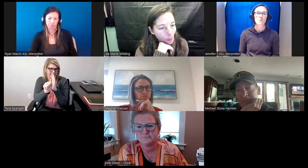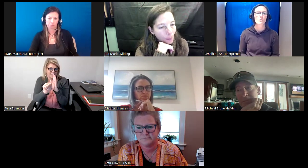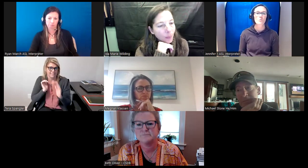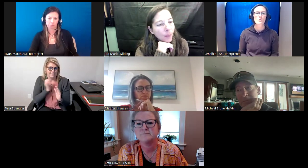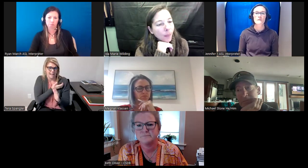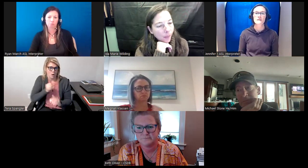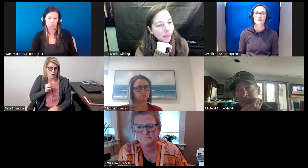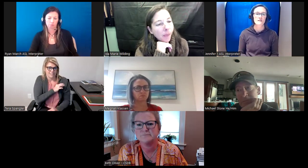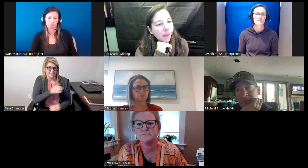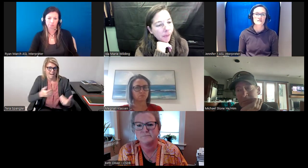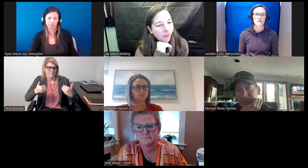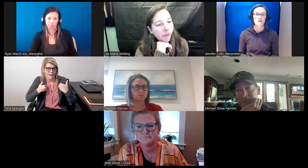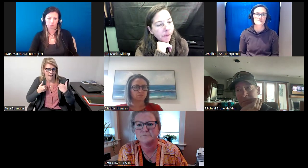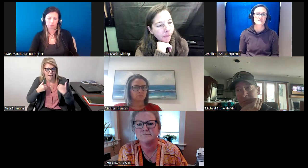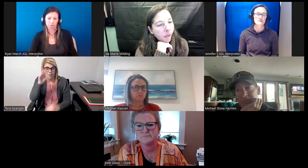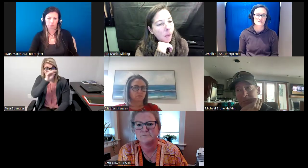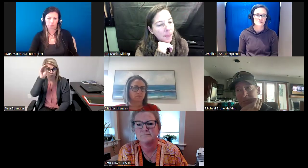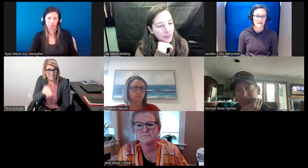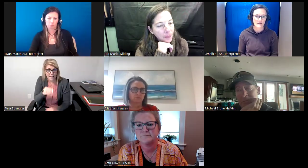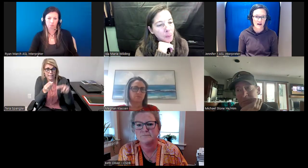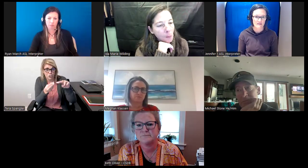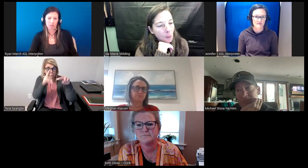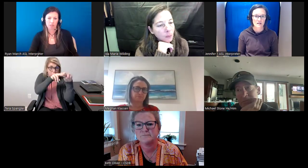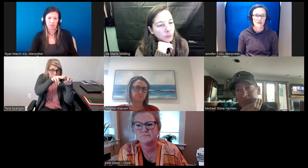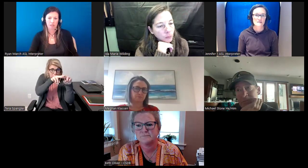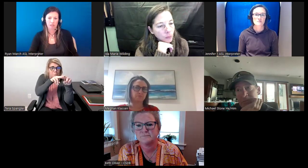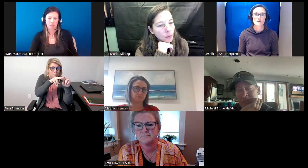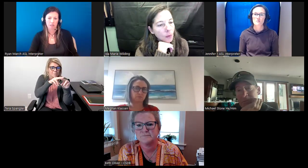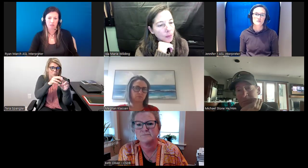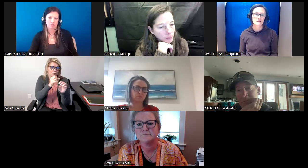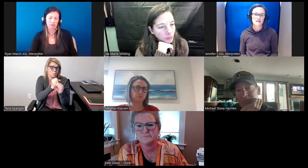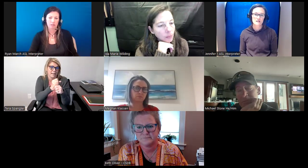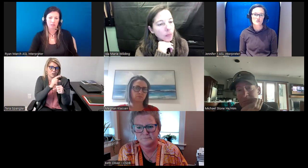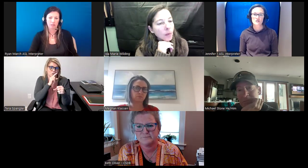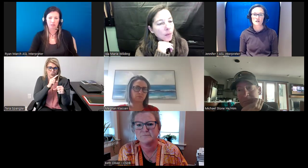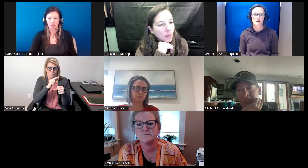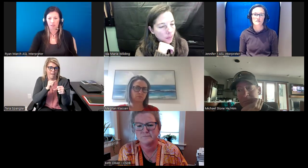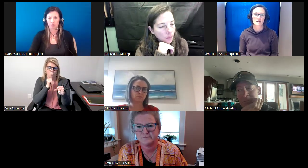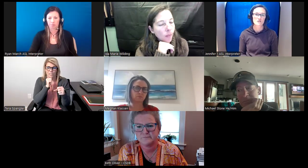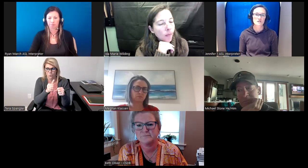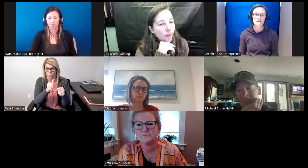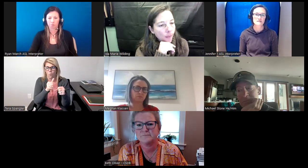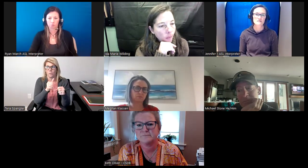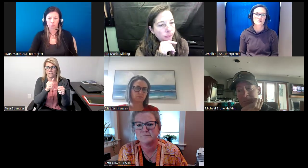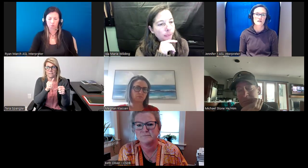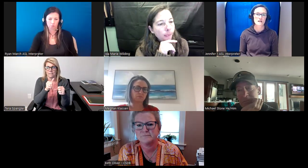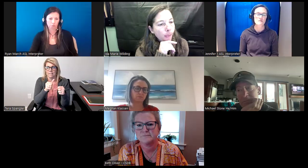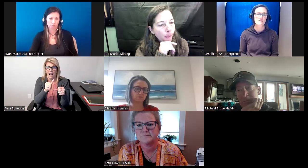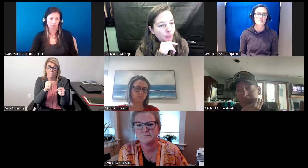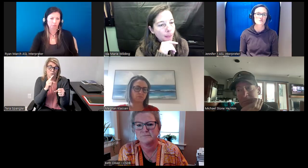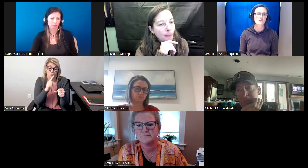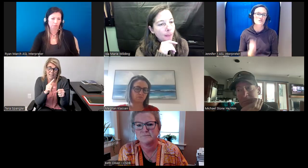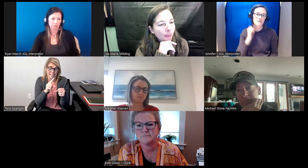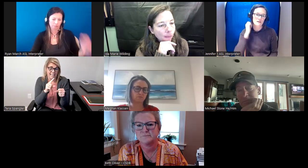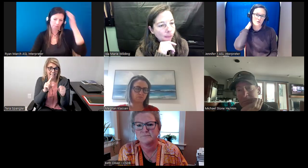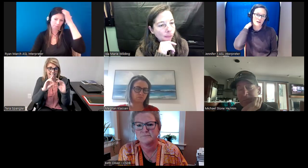Because these are very specialized skills that our staff have. So maybe a percentage of an increase on top of